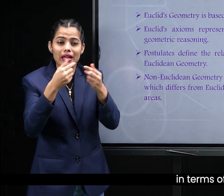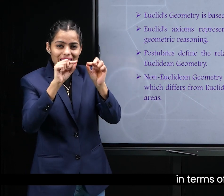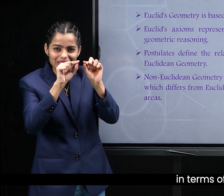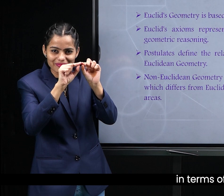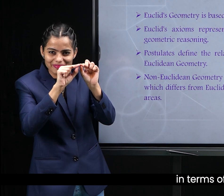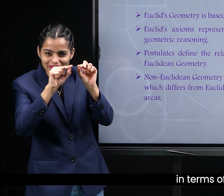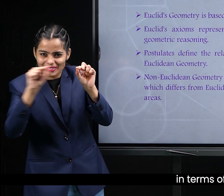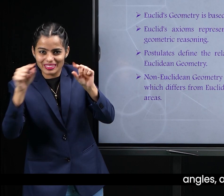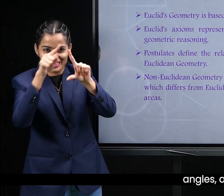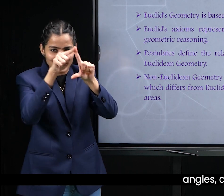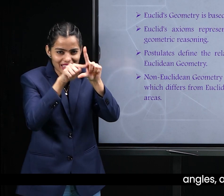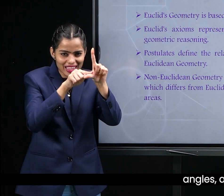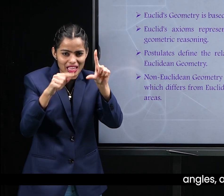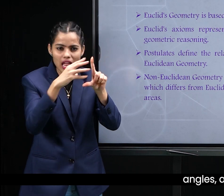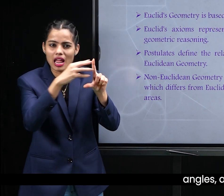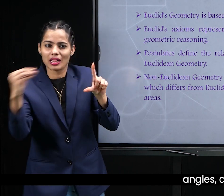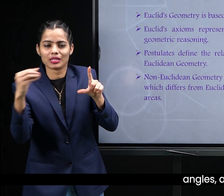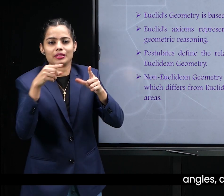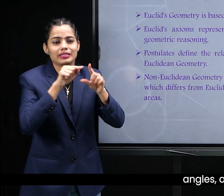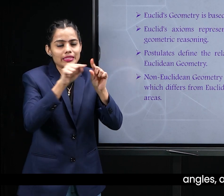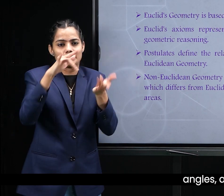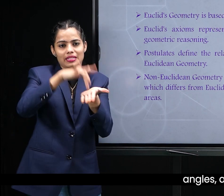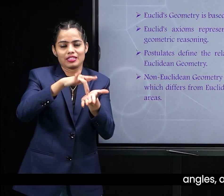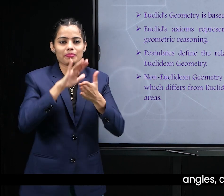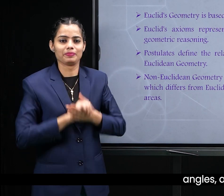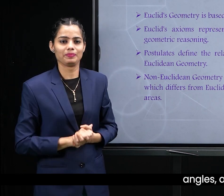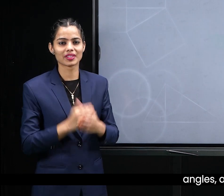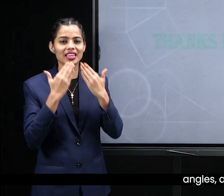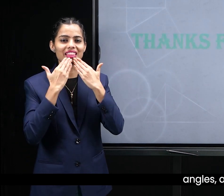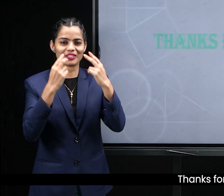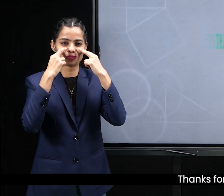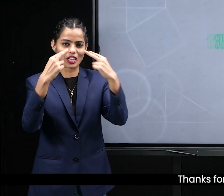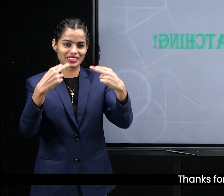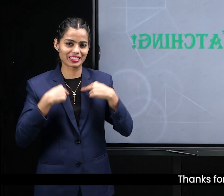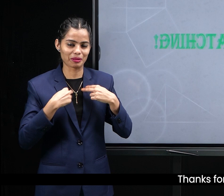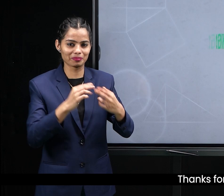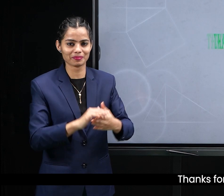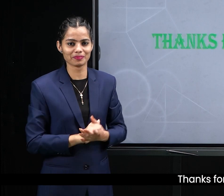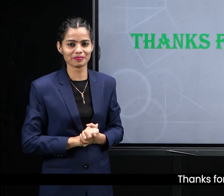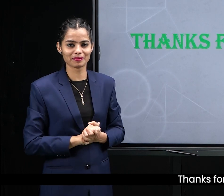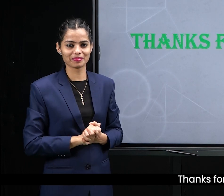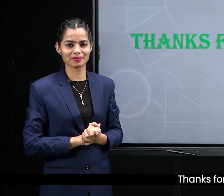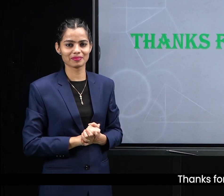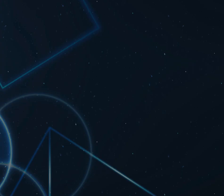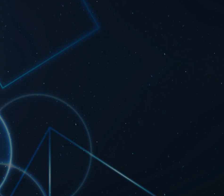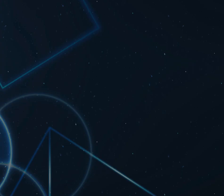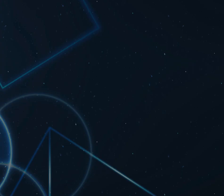of distances, angles and areas. Thanks for watching.